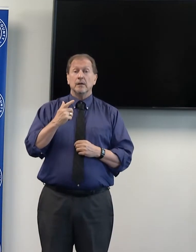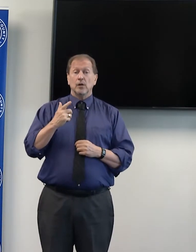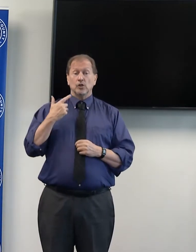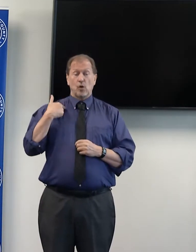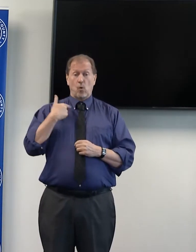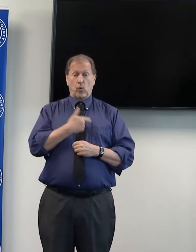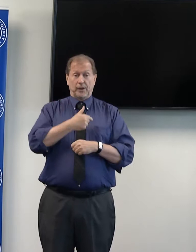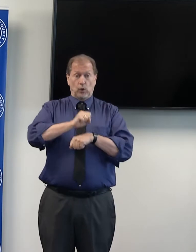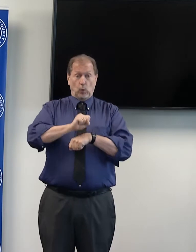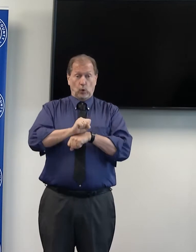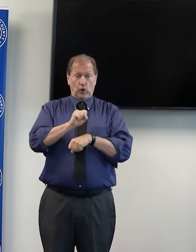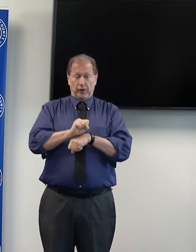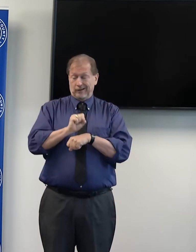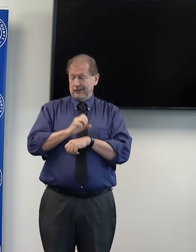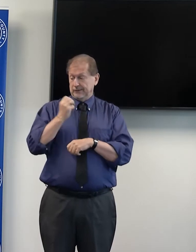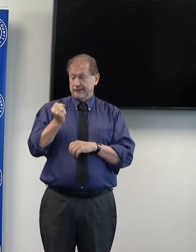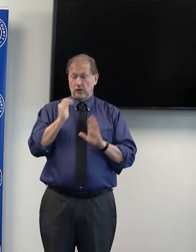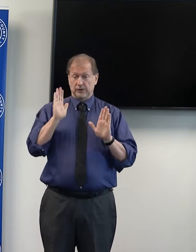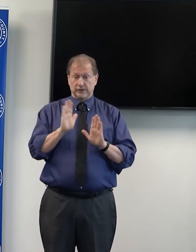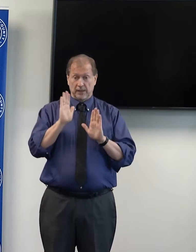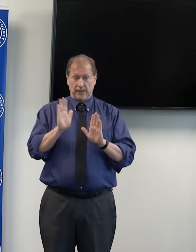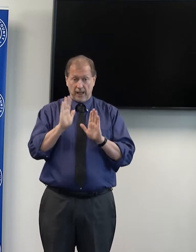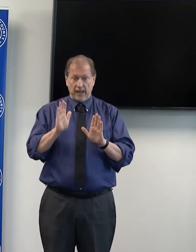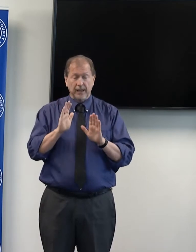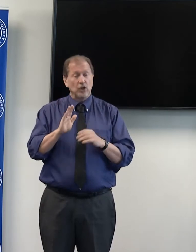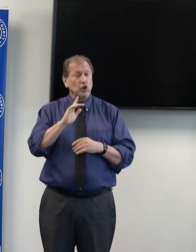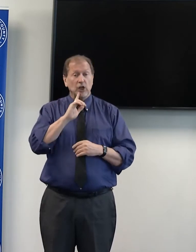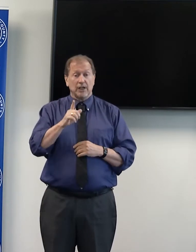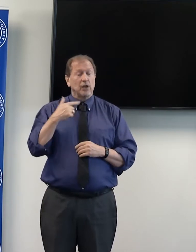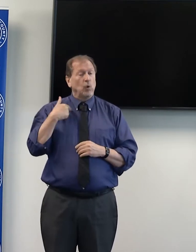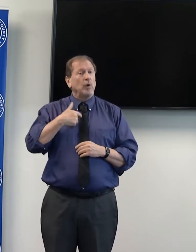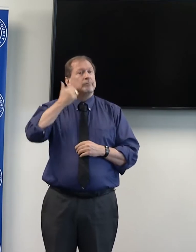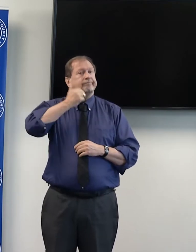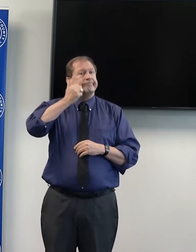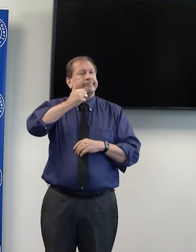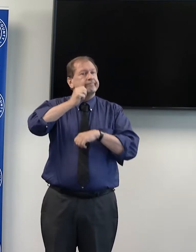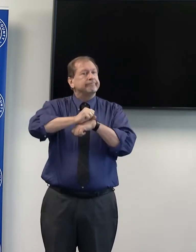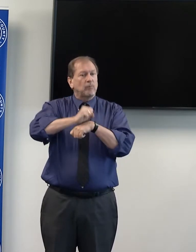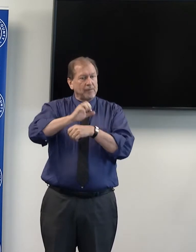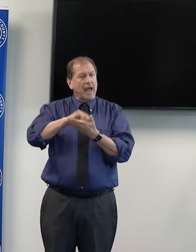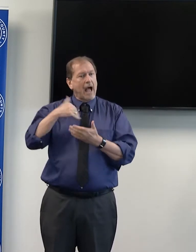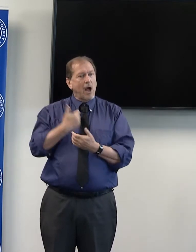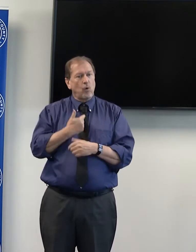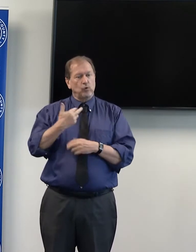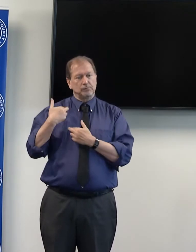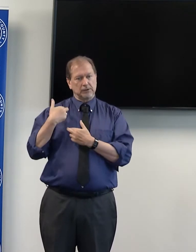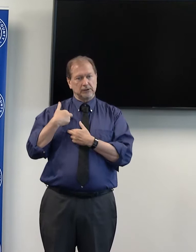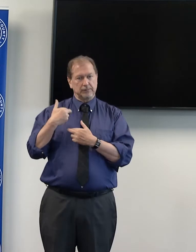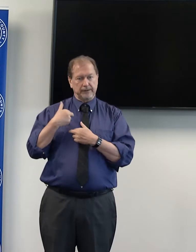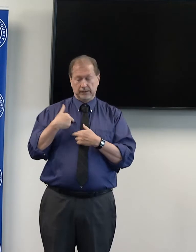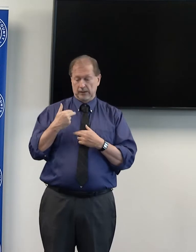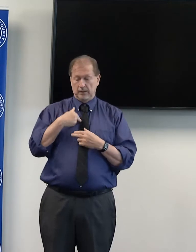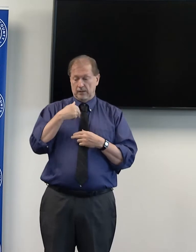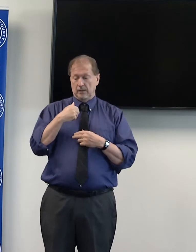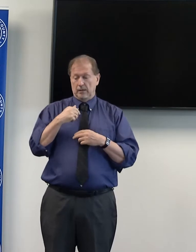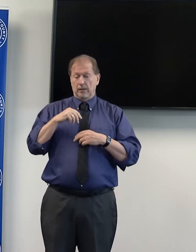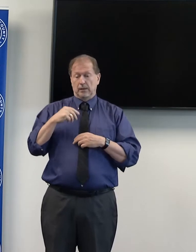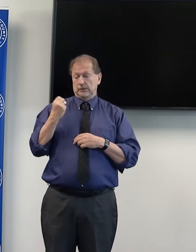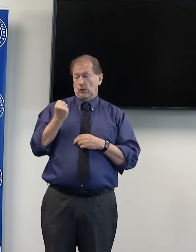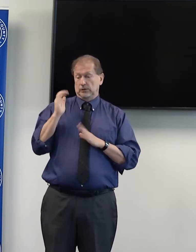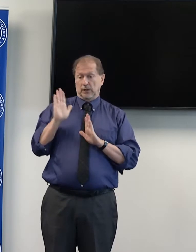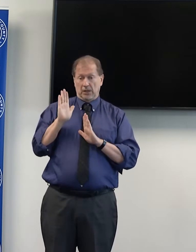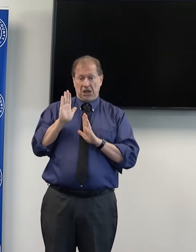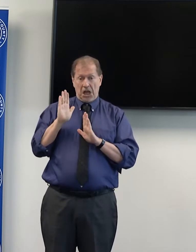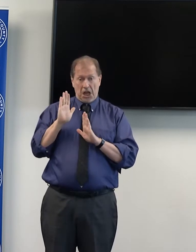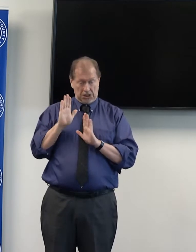were engaged in over the weekend mirrors that which we do every day. It is in our interest and it's our mission to